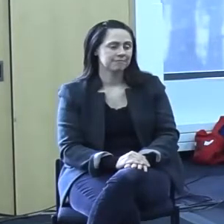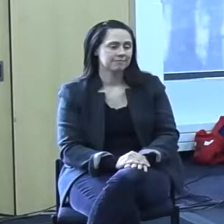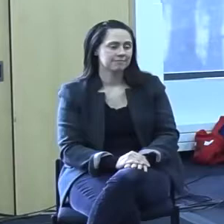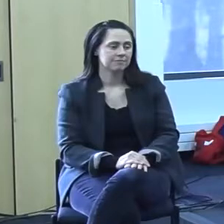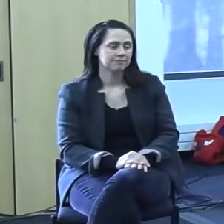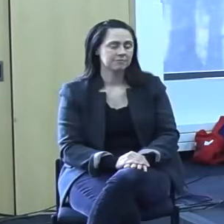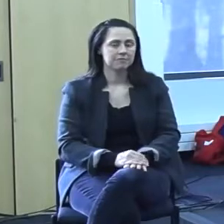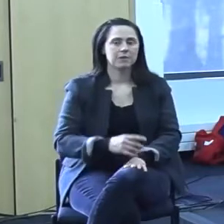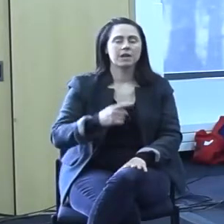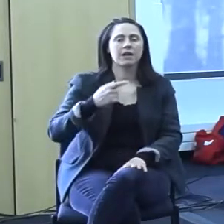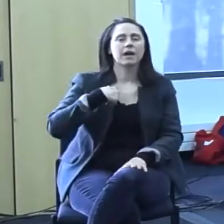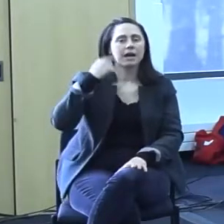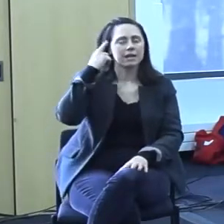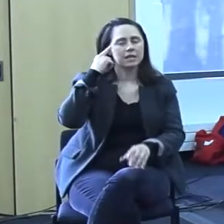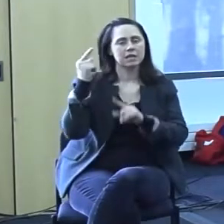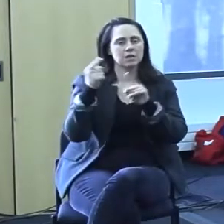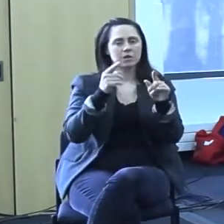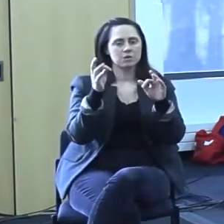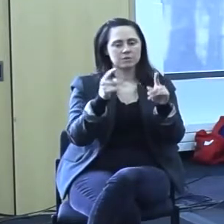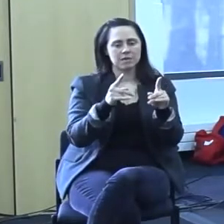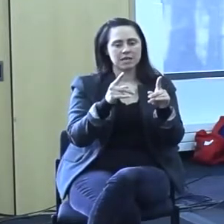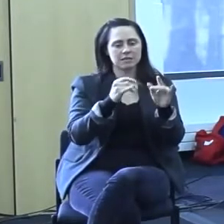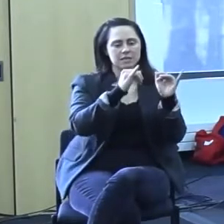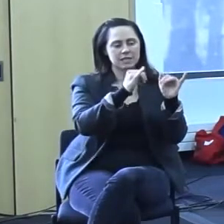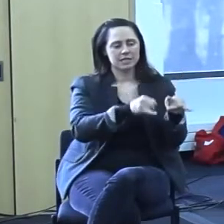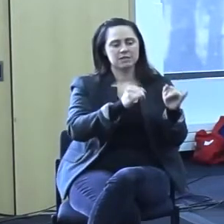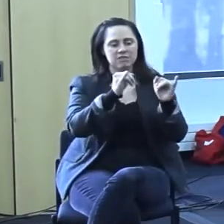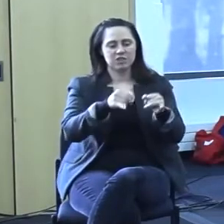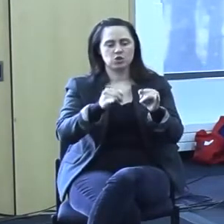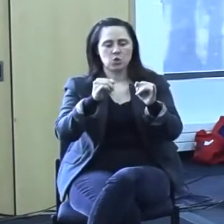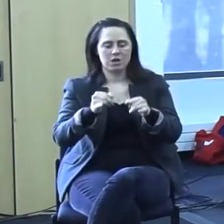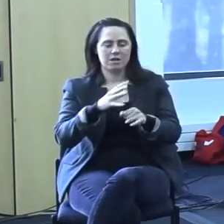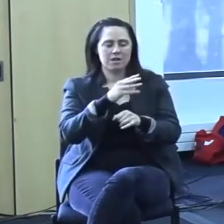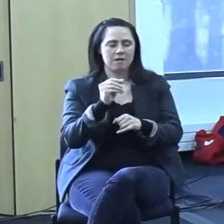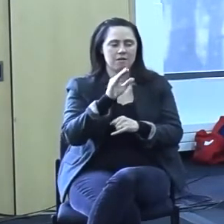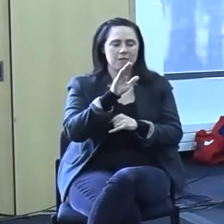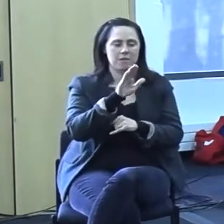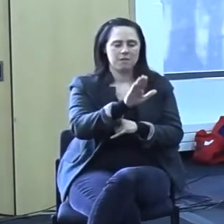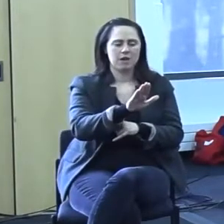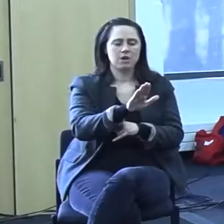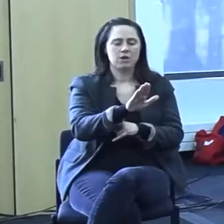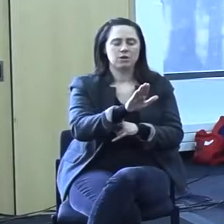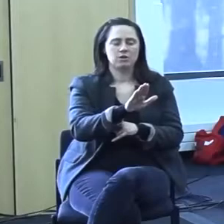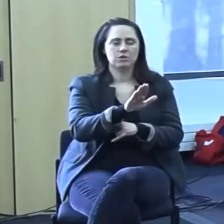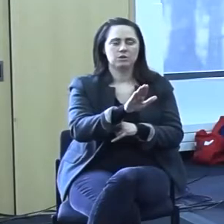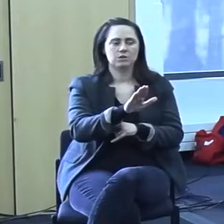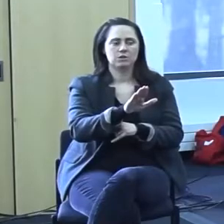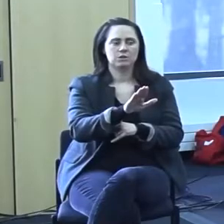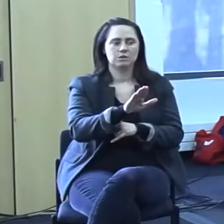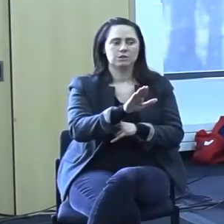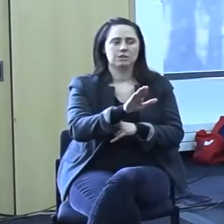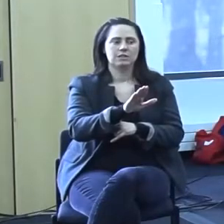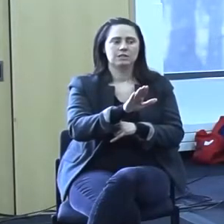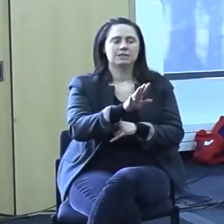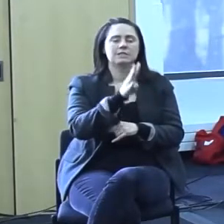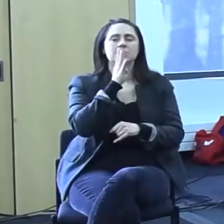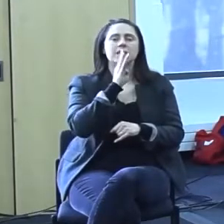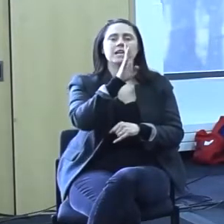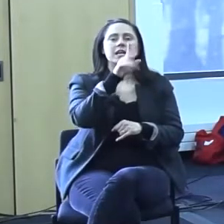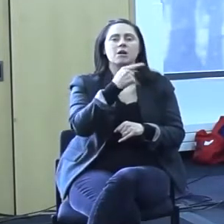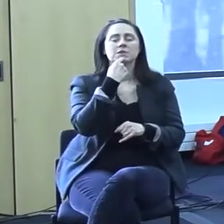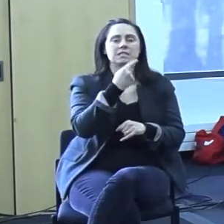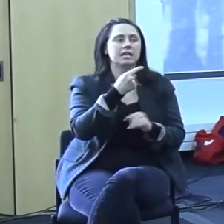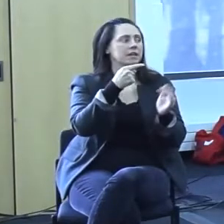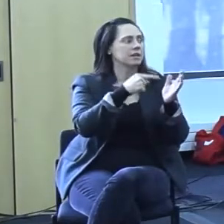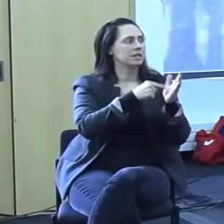I think this comes back to the individuals standing up and saying, this may